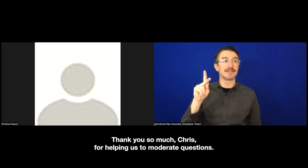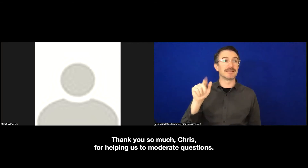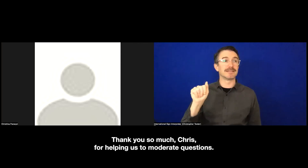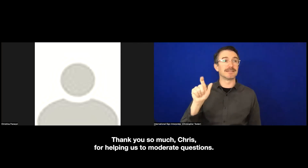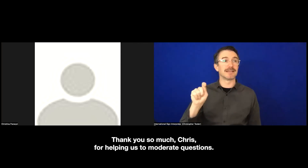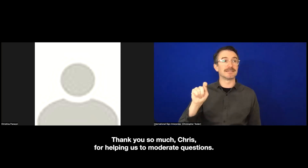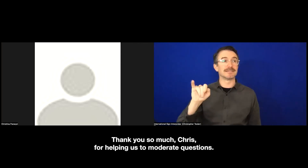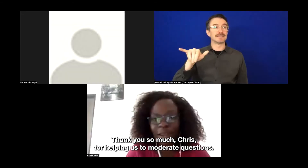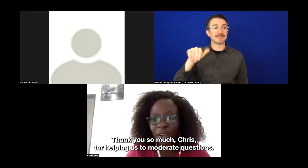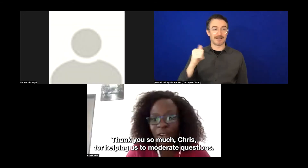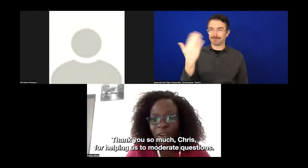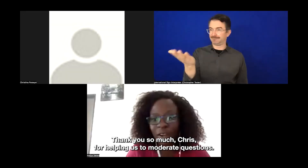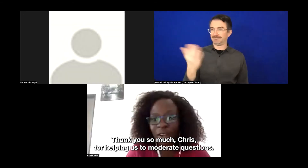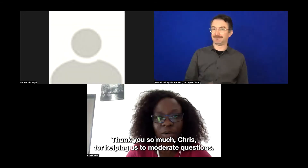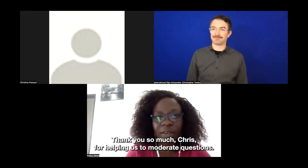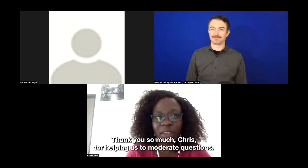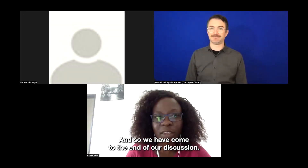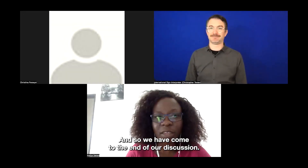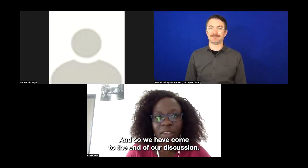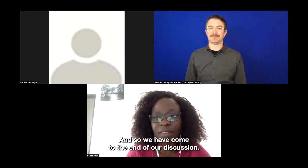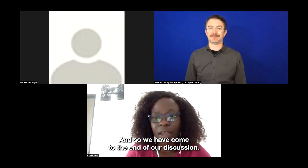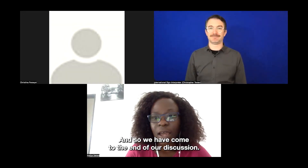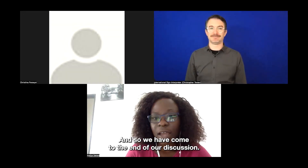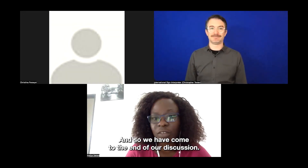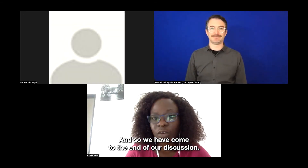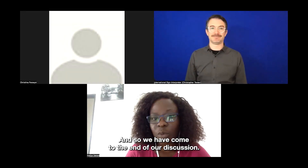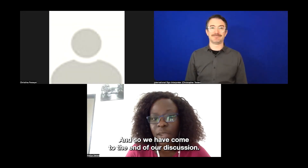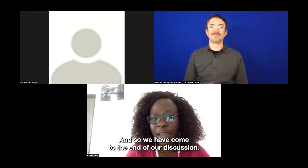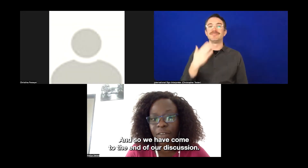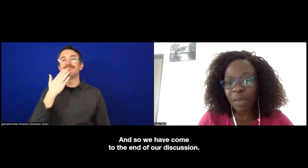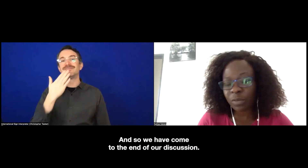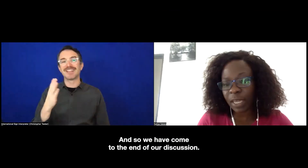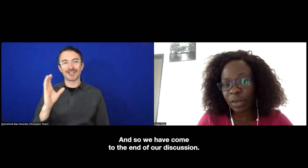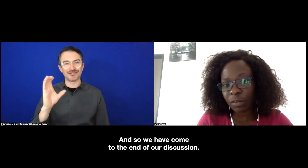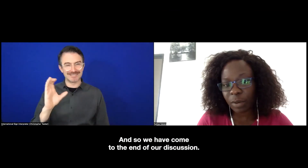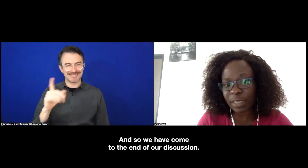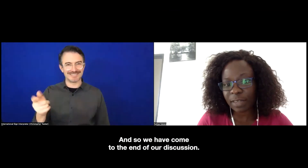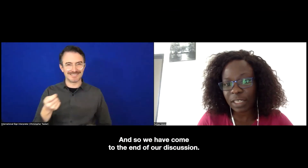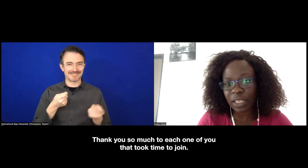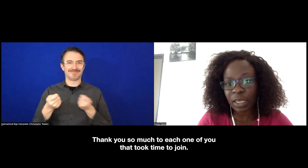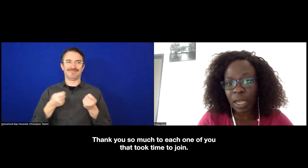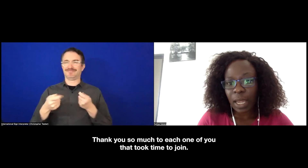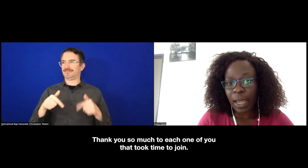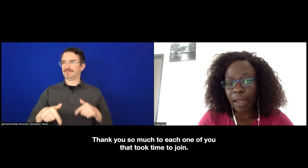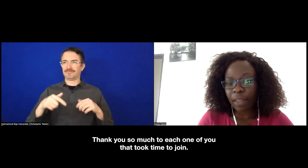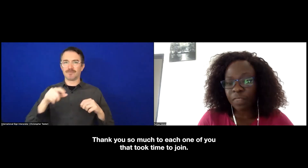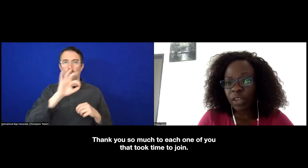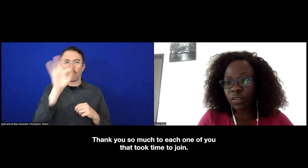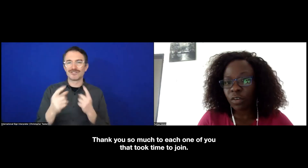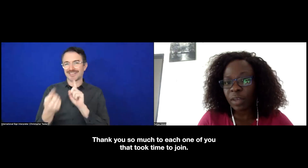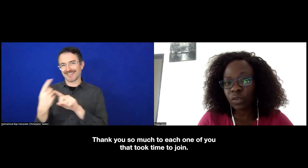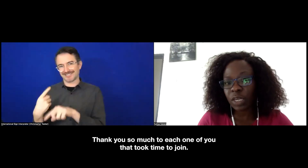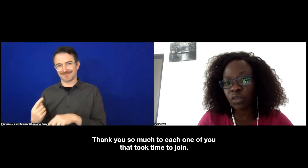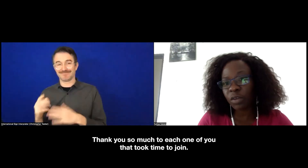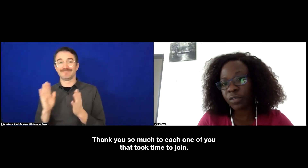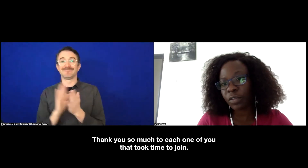So much, Chris, for helping us to moderate the questions. And so we have come to the end of our discussion. Thank you so